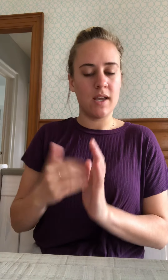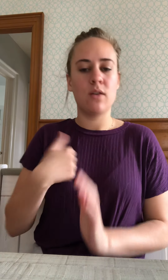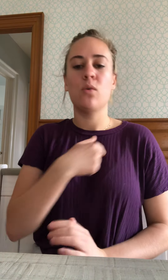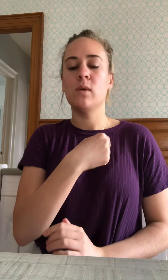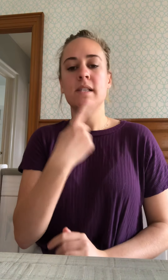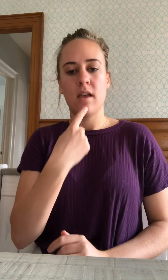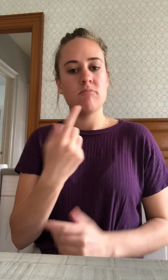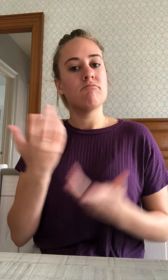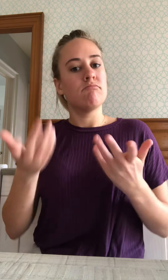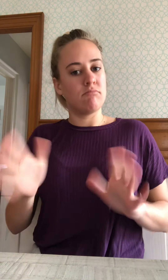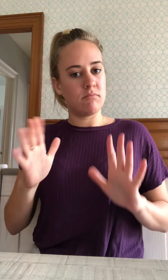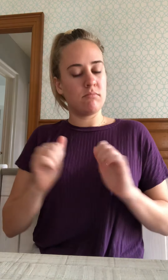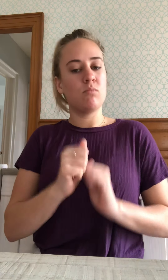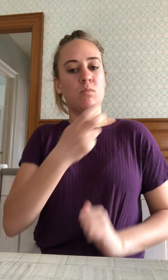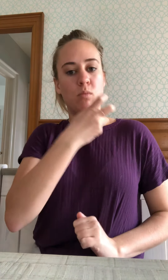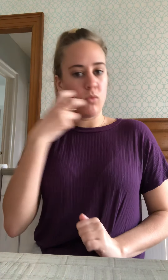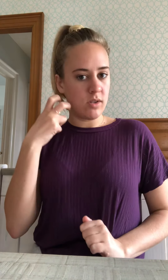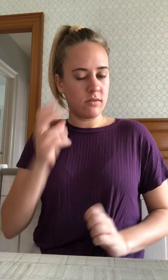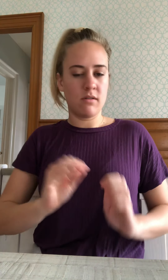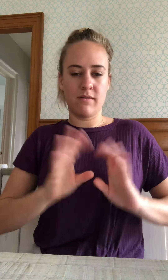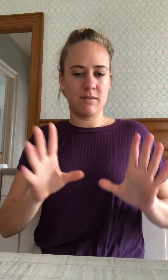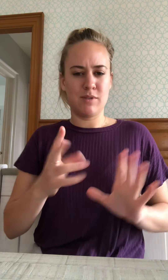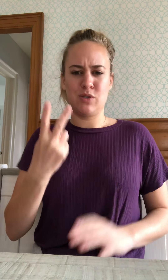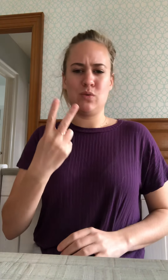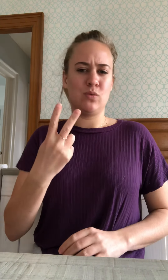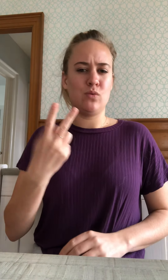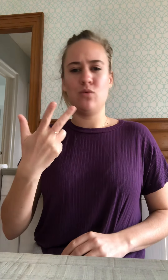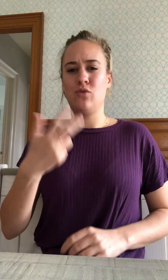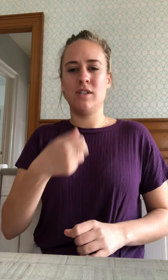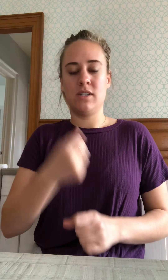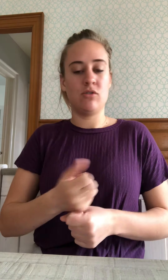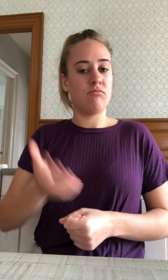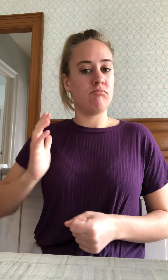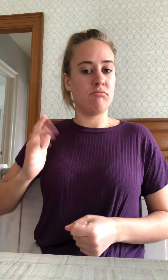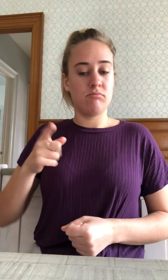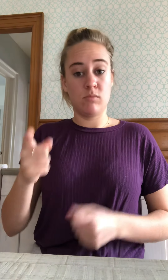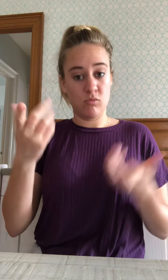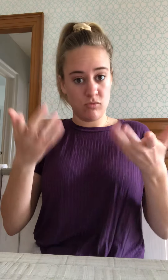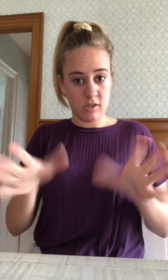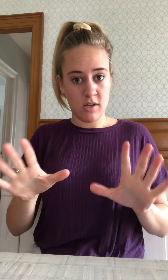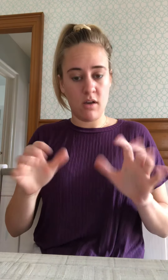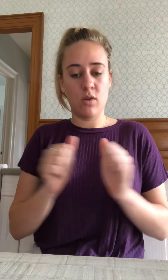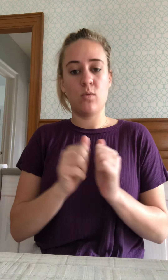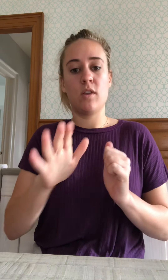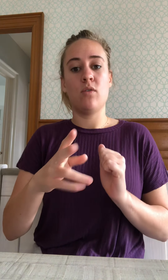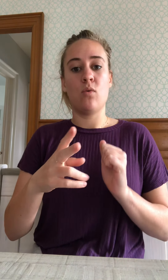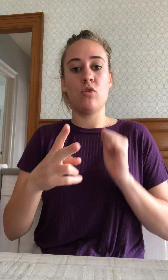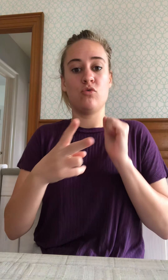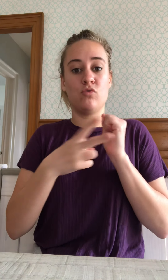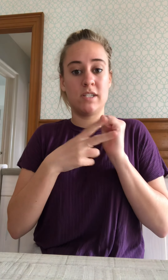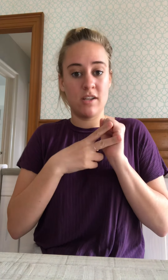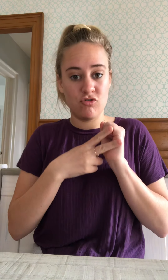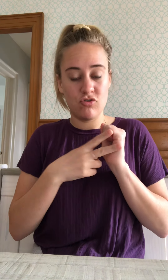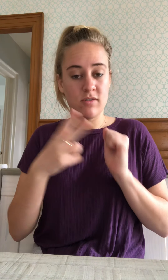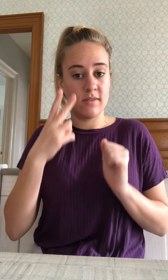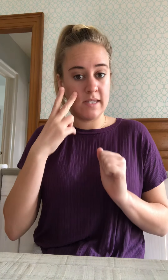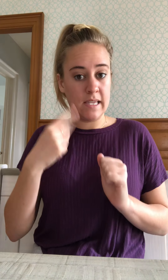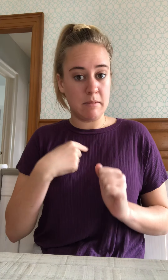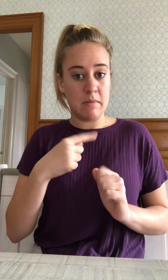braces. Obviously, that was done 2-3 years ago. You're done with your retention appointments seeing me, but wear them 2 to